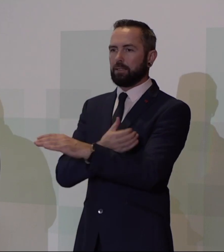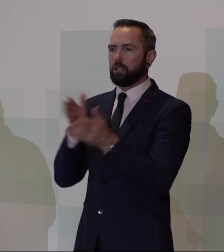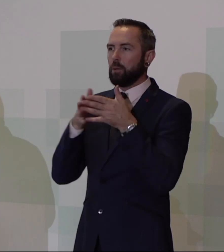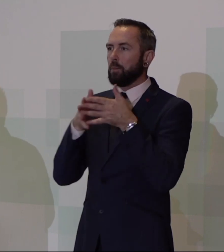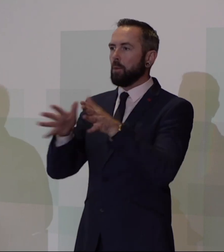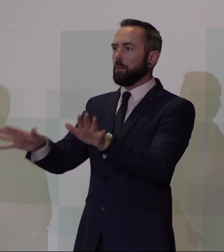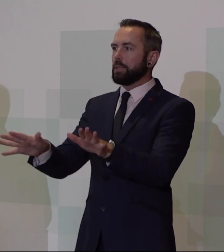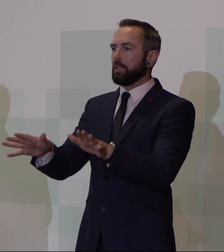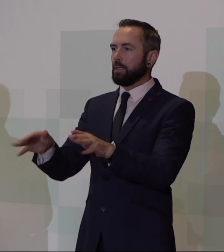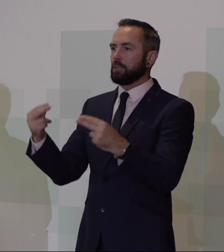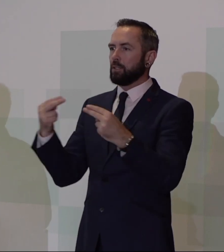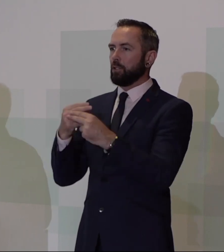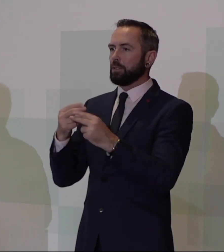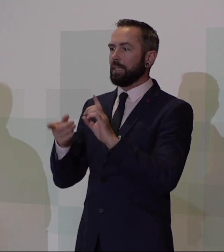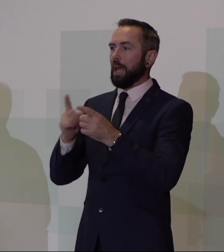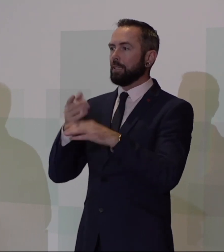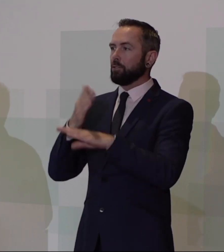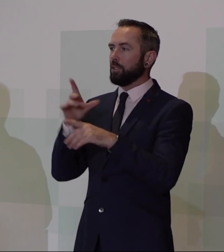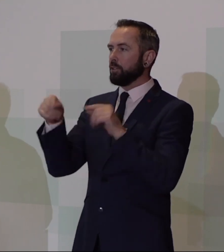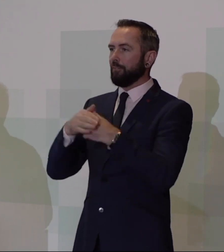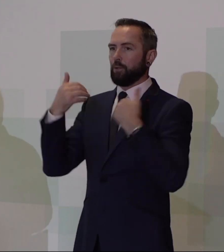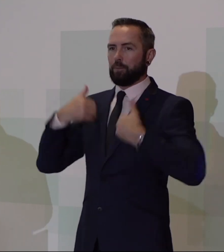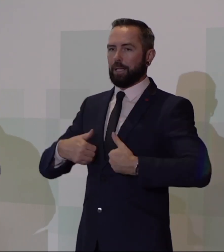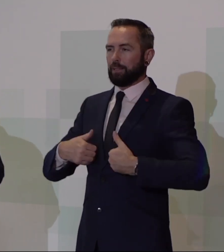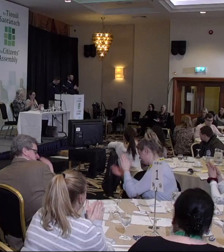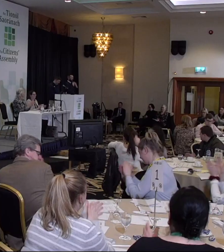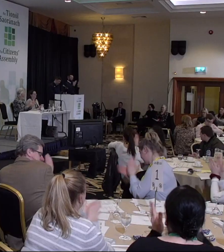nursing as a career choice for men. Thank you very much.